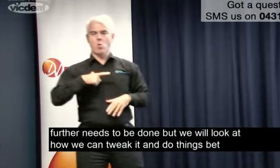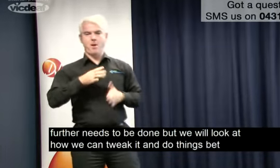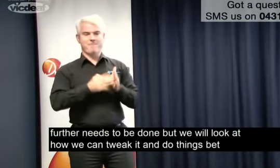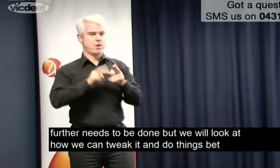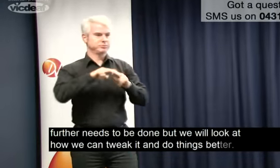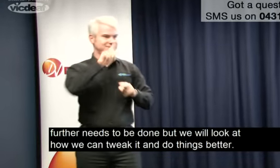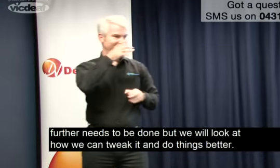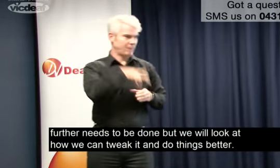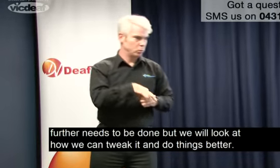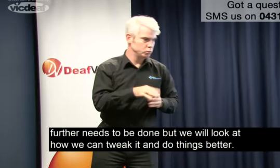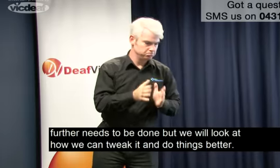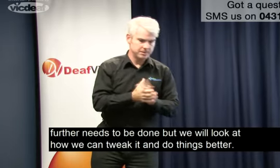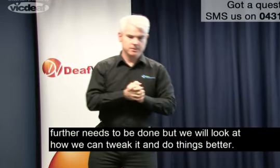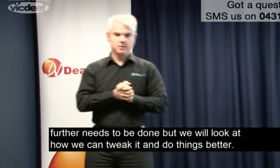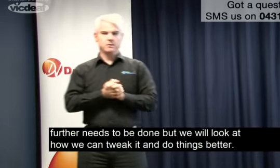There's a very good question about why parents can't vote.